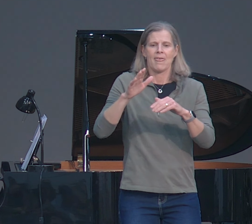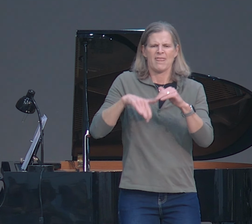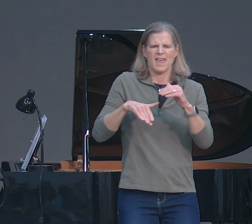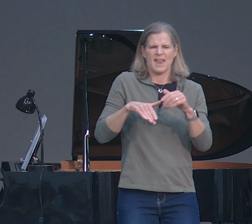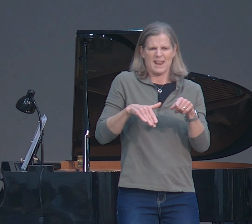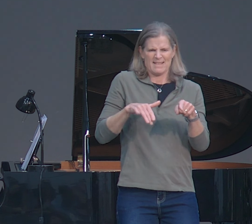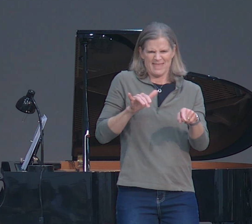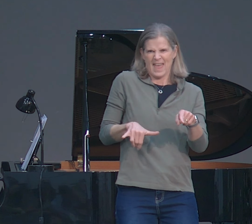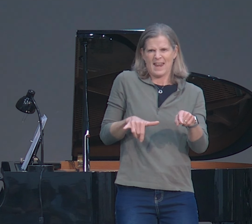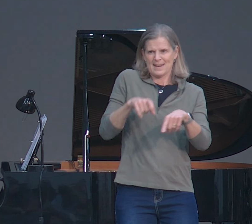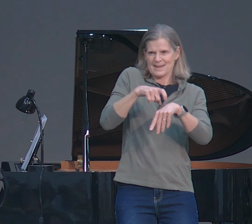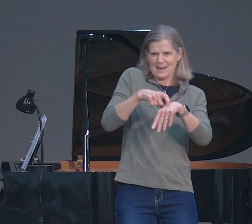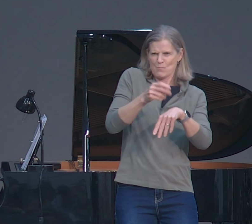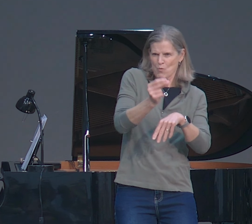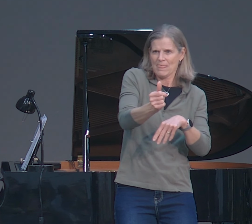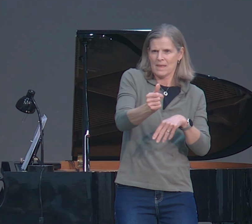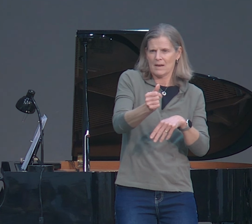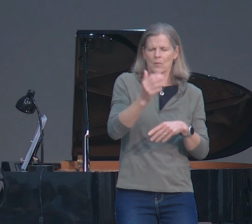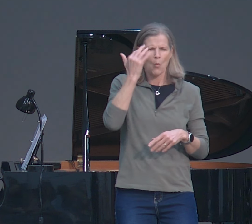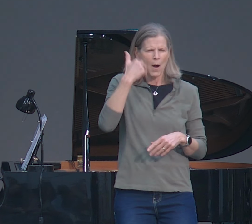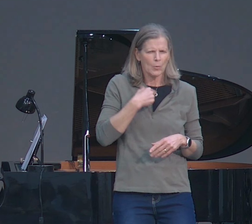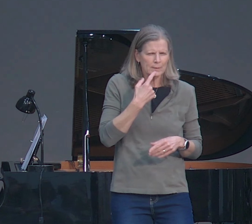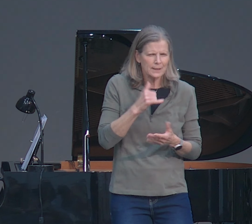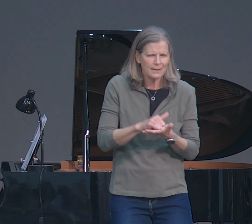context of their ministry. Why do I say that? Well,